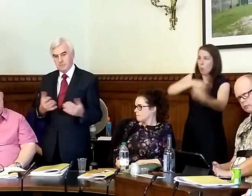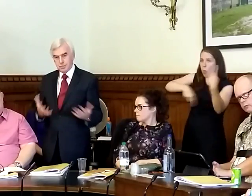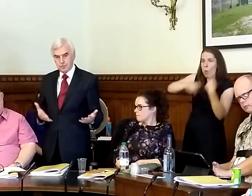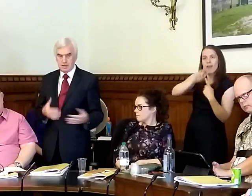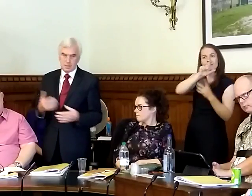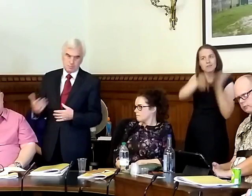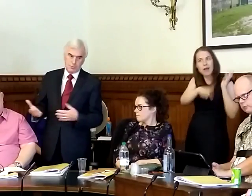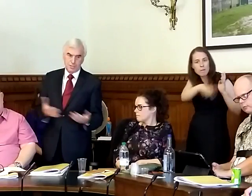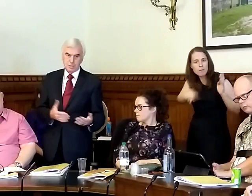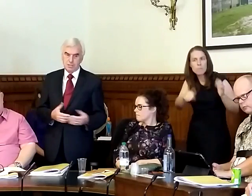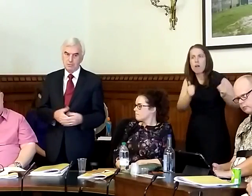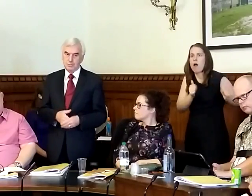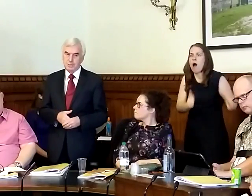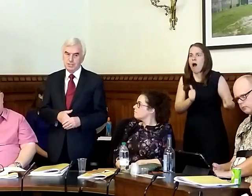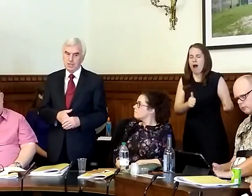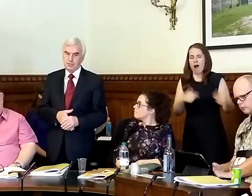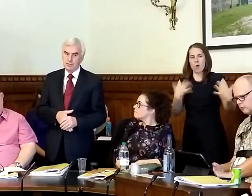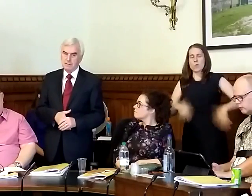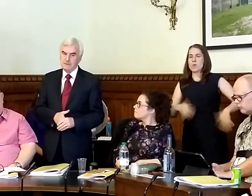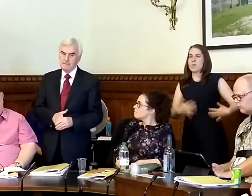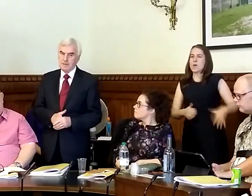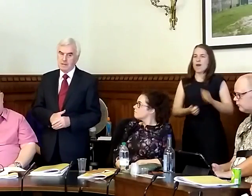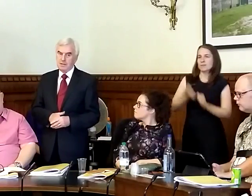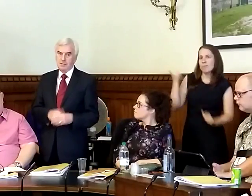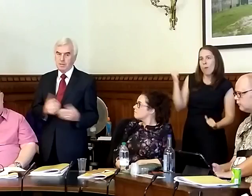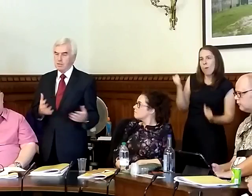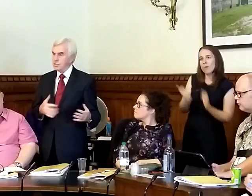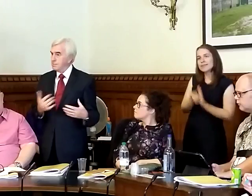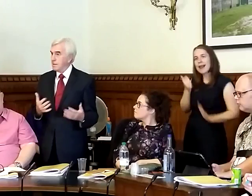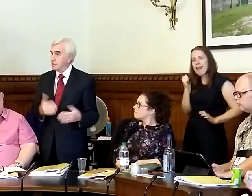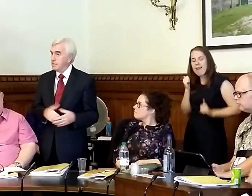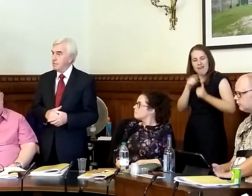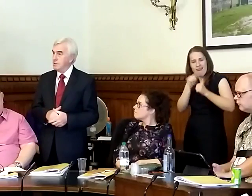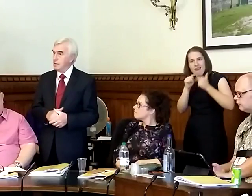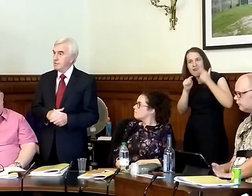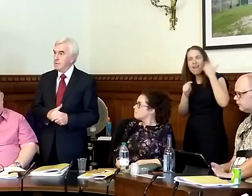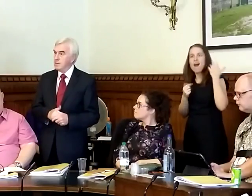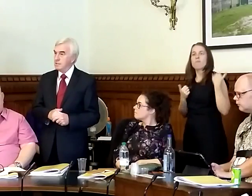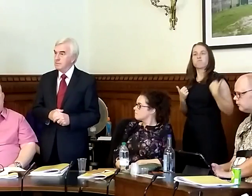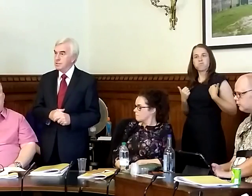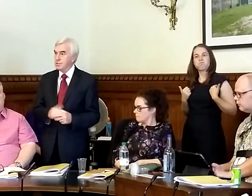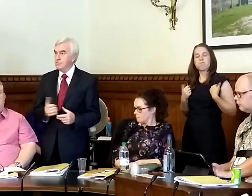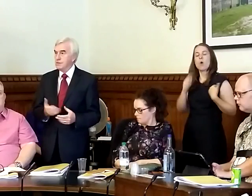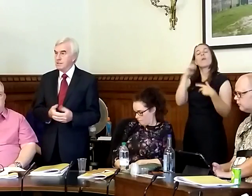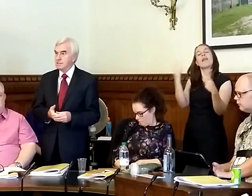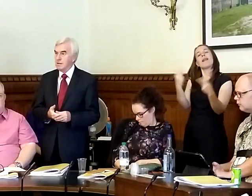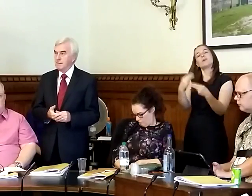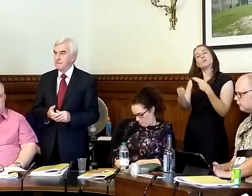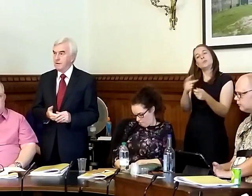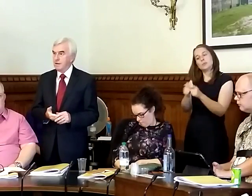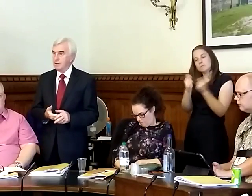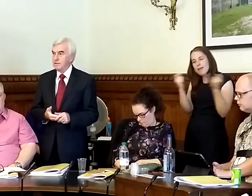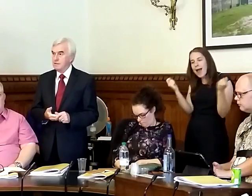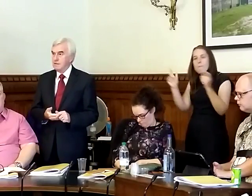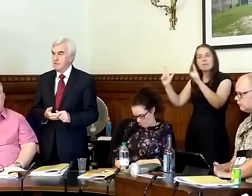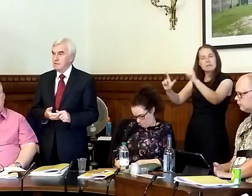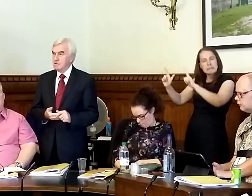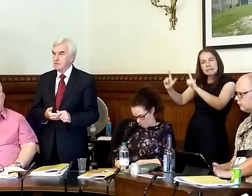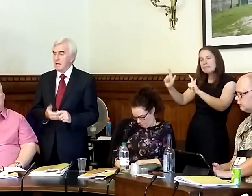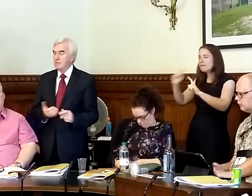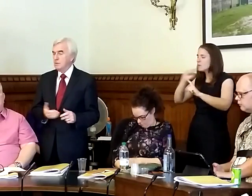participating, demonstrating their sporting skills, etc. And there'll be lots about it in the media. But the two things I